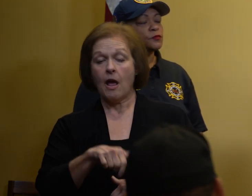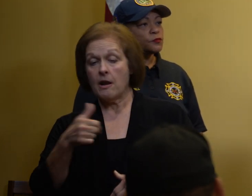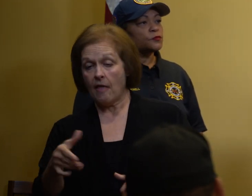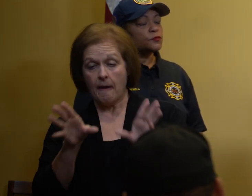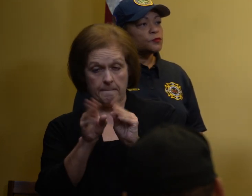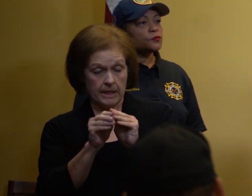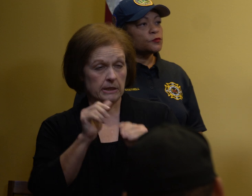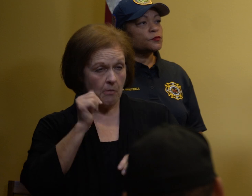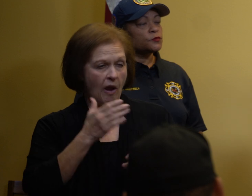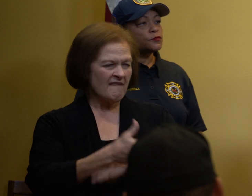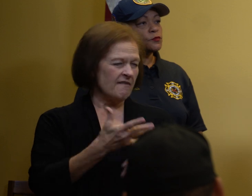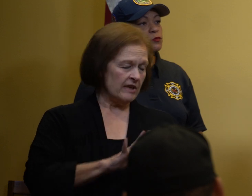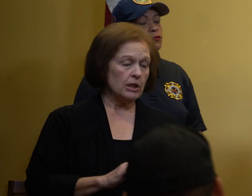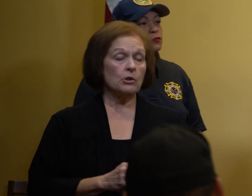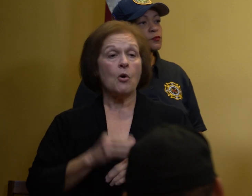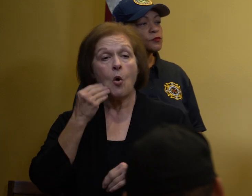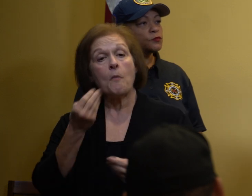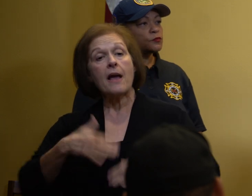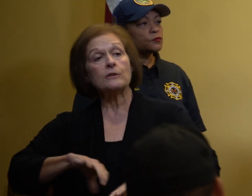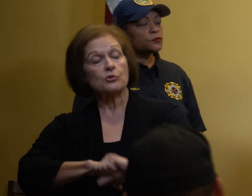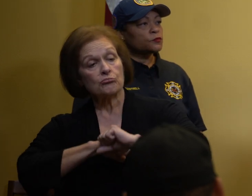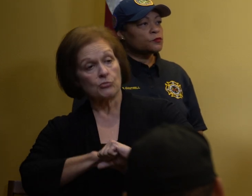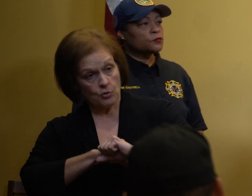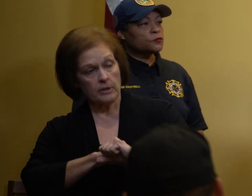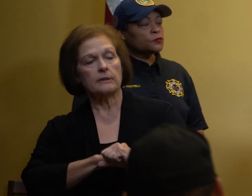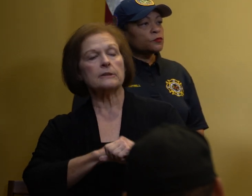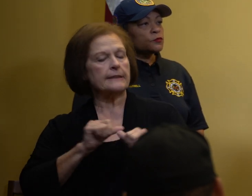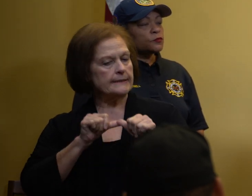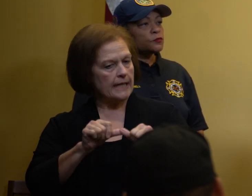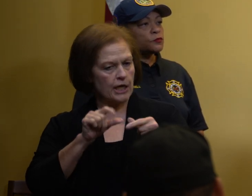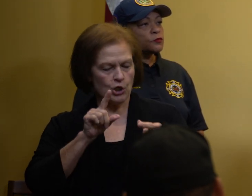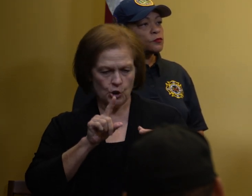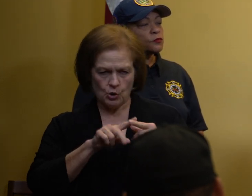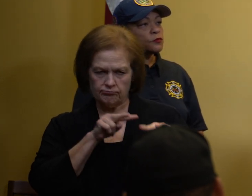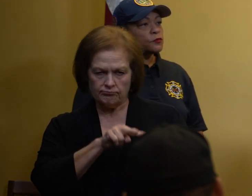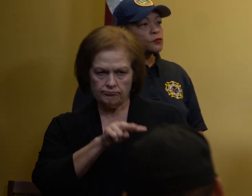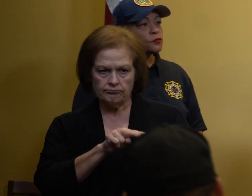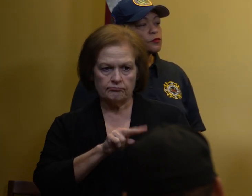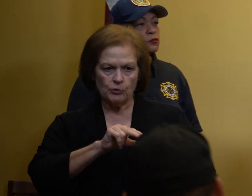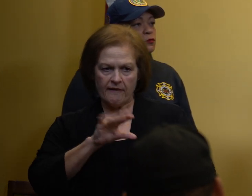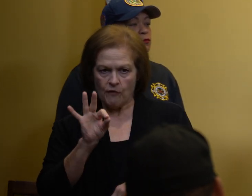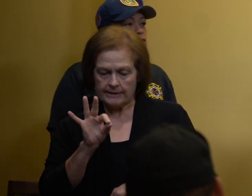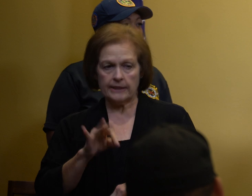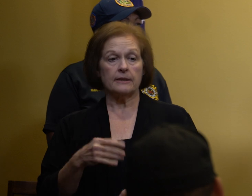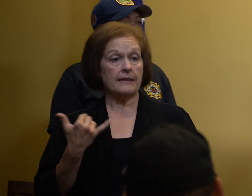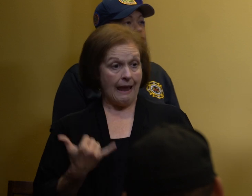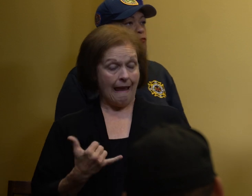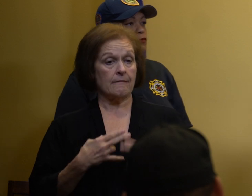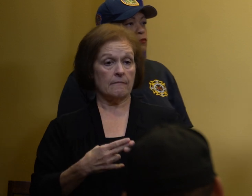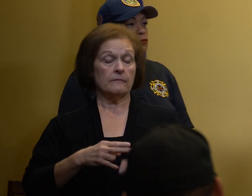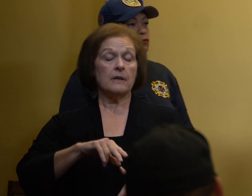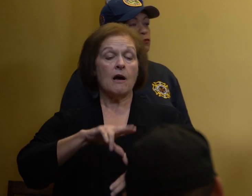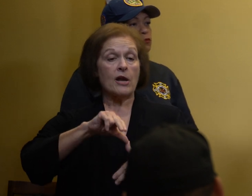once this is passed. The Office of Homeland Security and Emergency Preparedness continues to monitor Hurricane Francine. We are under a hurricane watch and